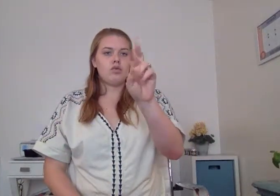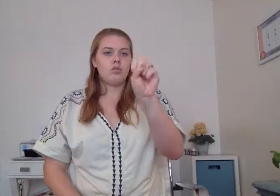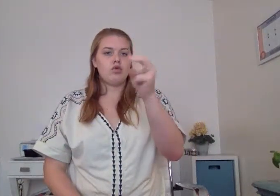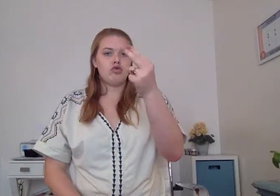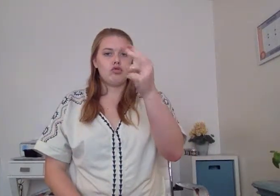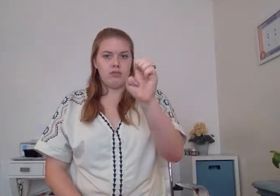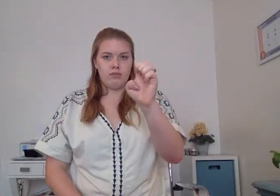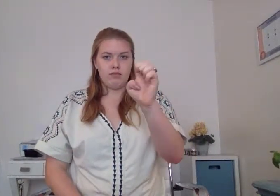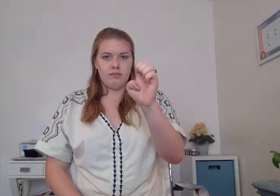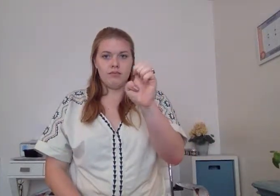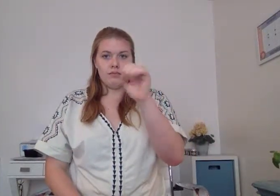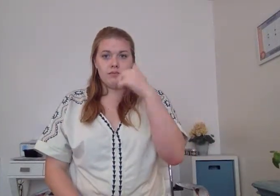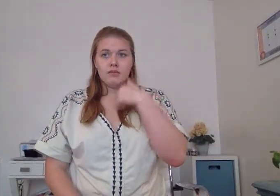out to you because we need your help.